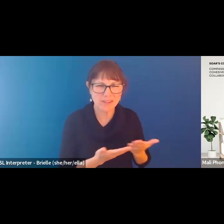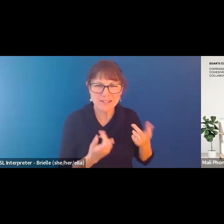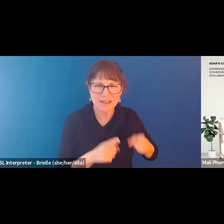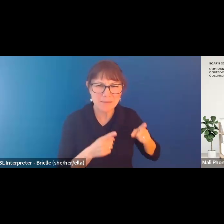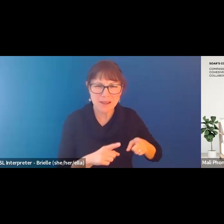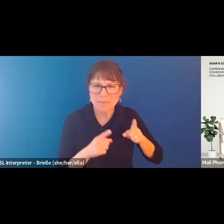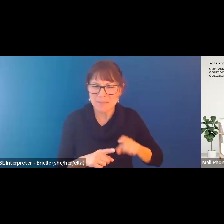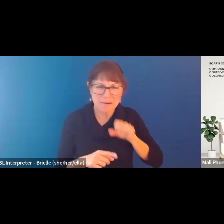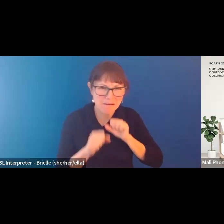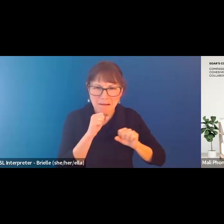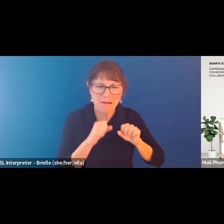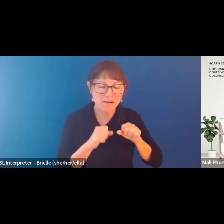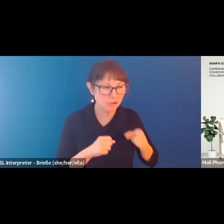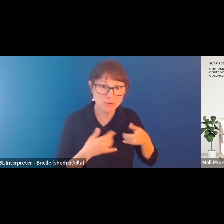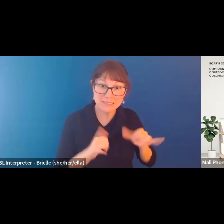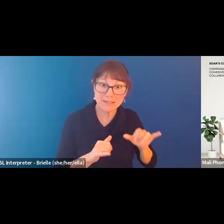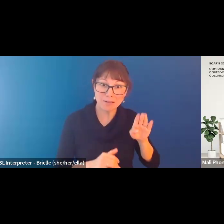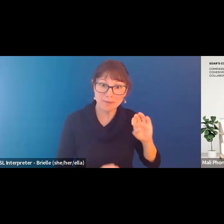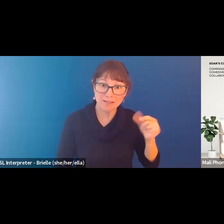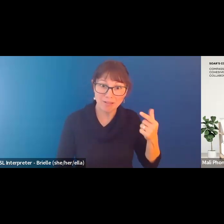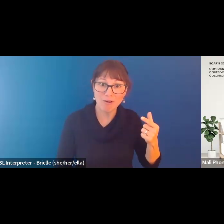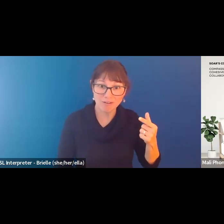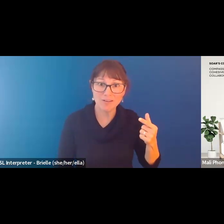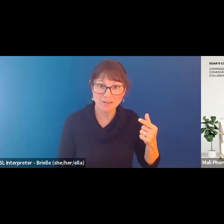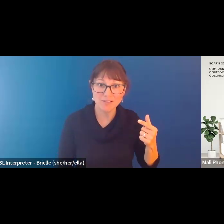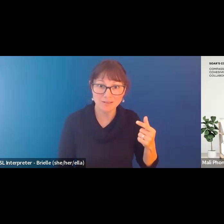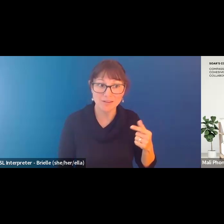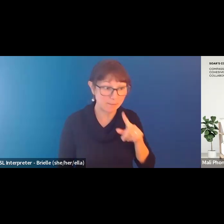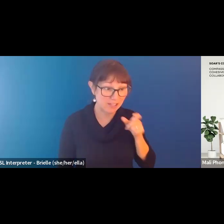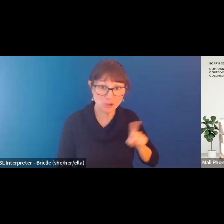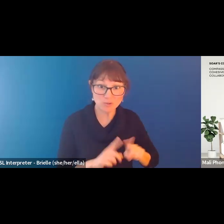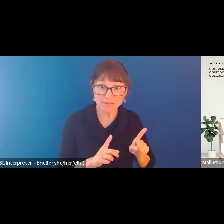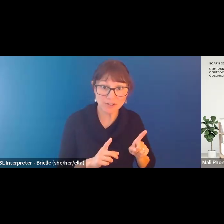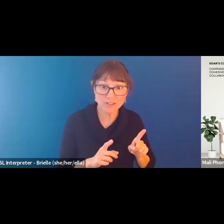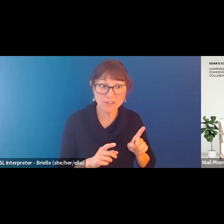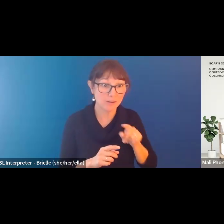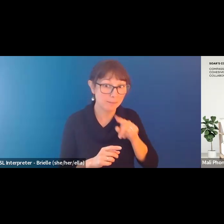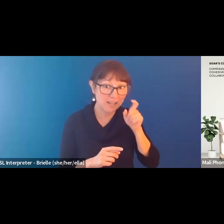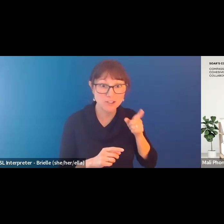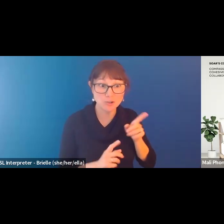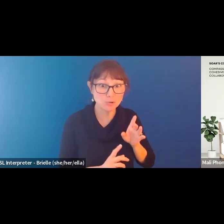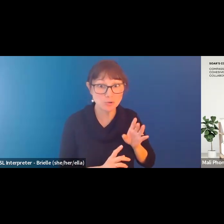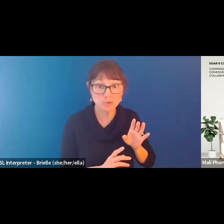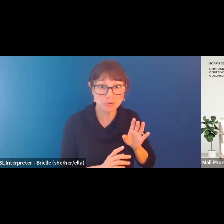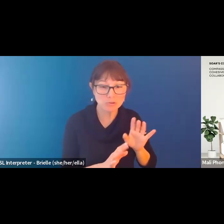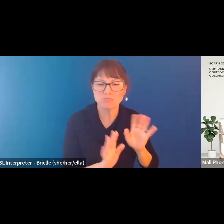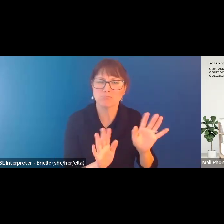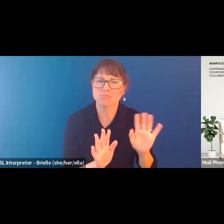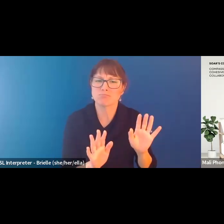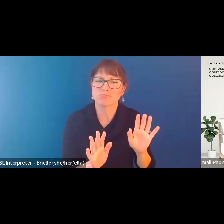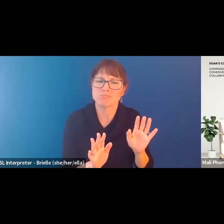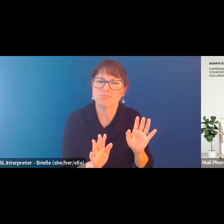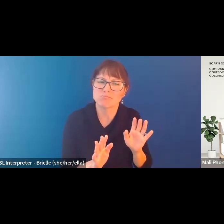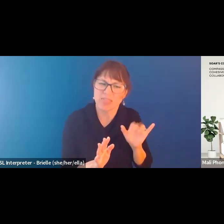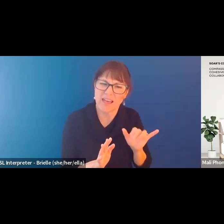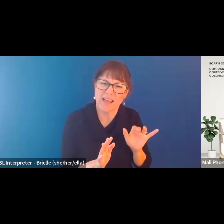she really, really belonged, not in spite of her differences or her nuances, but because of them.